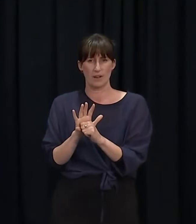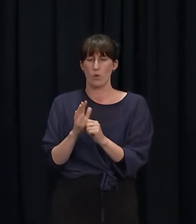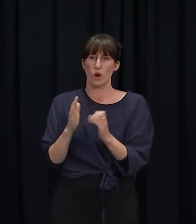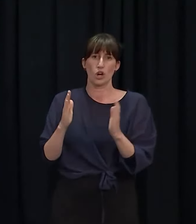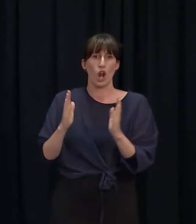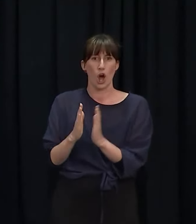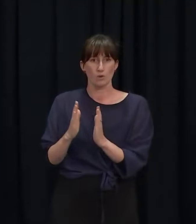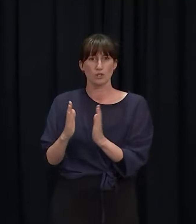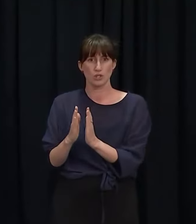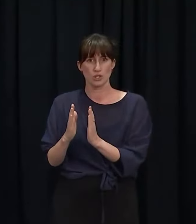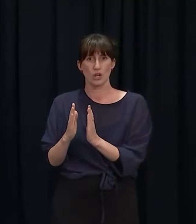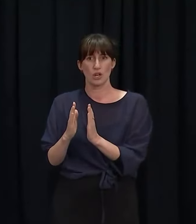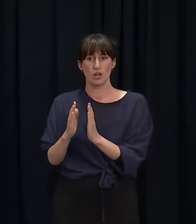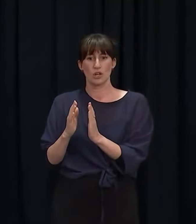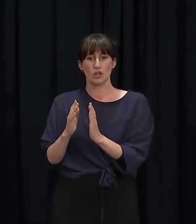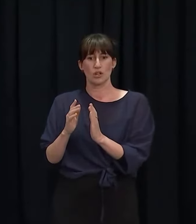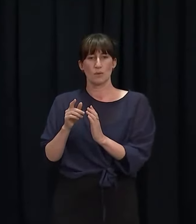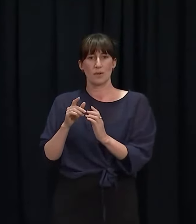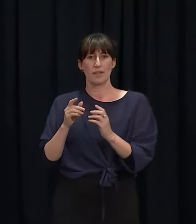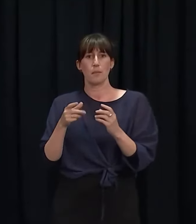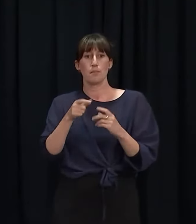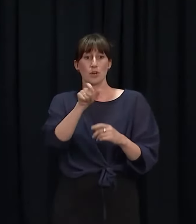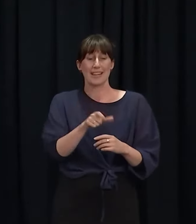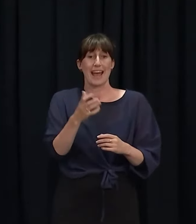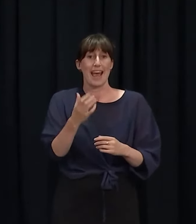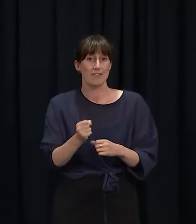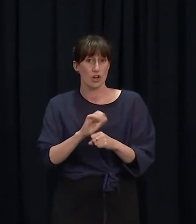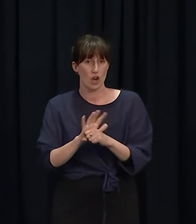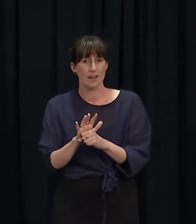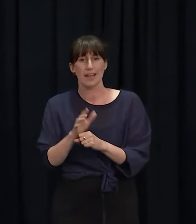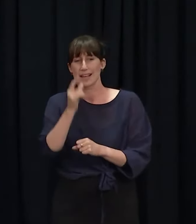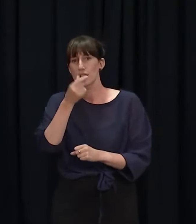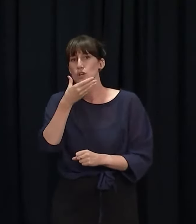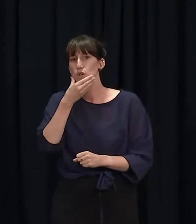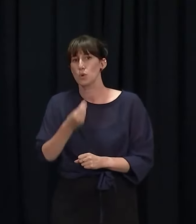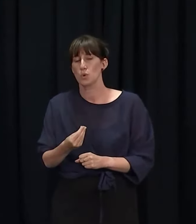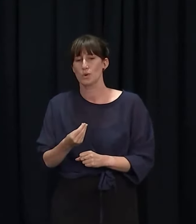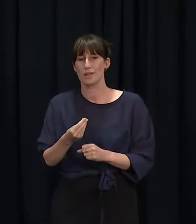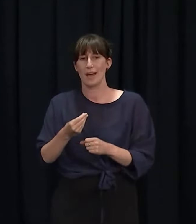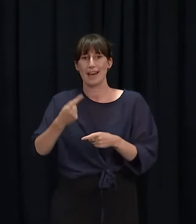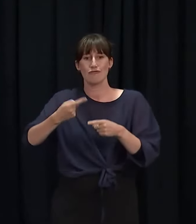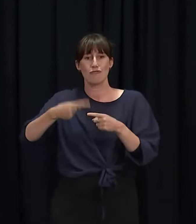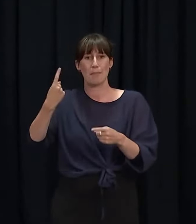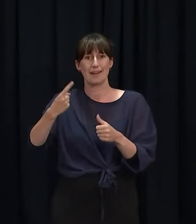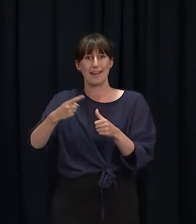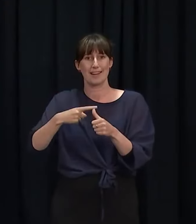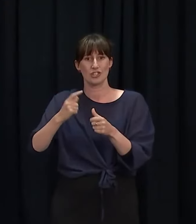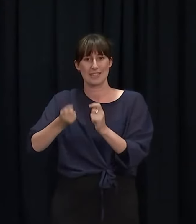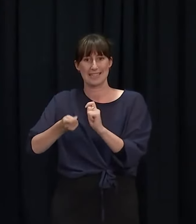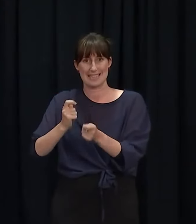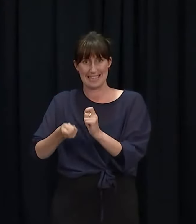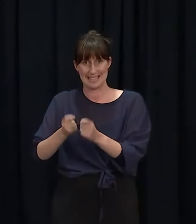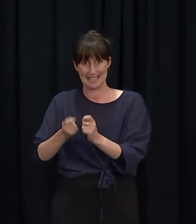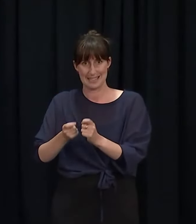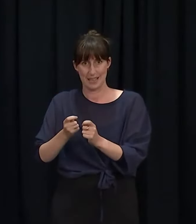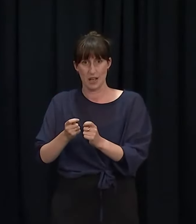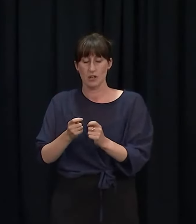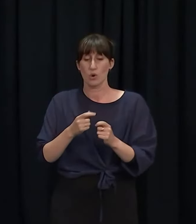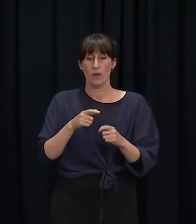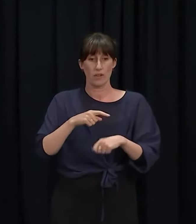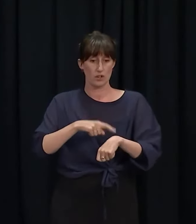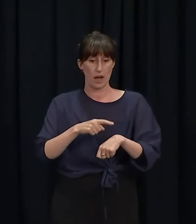will be able to use proof of a negative rapid antigen test to return to the workplace during their required period